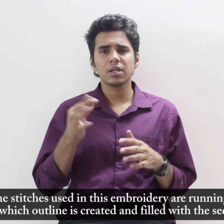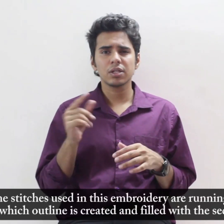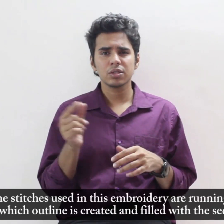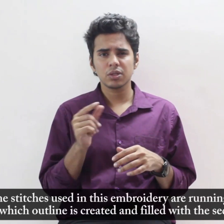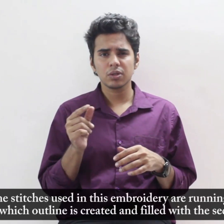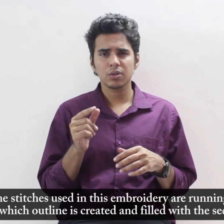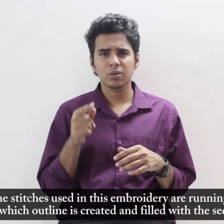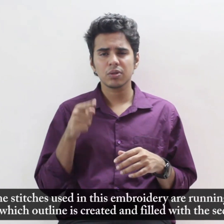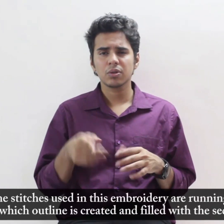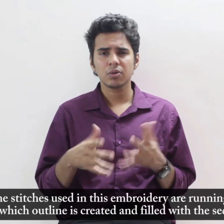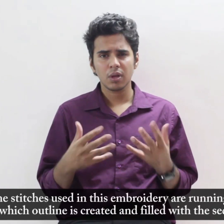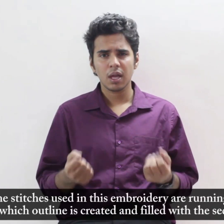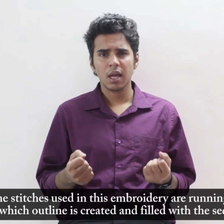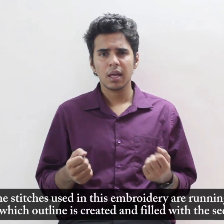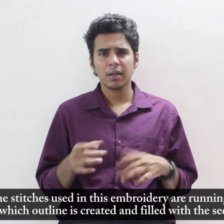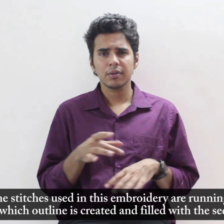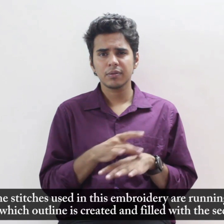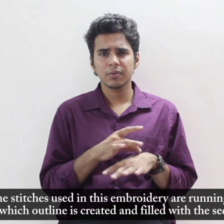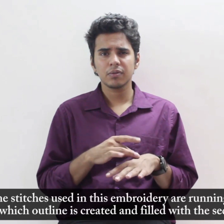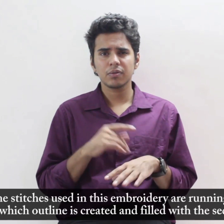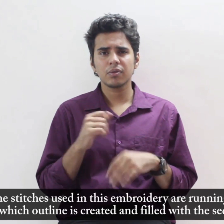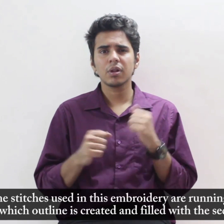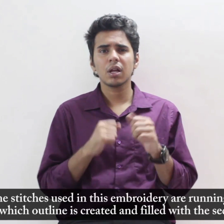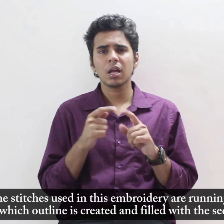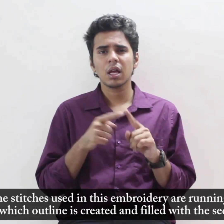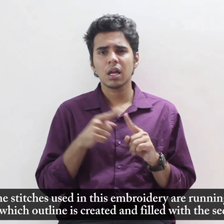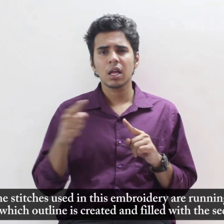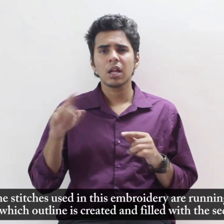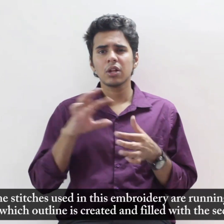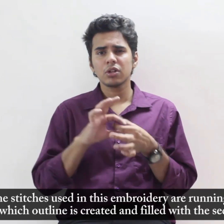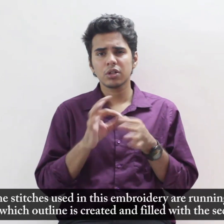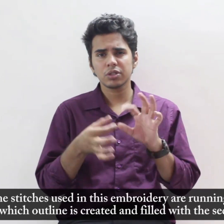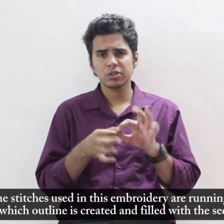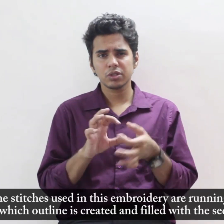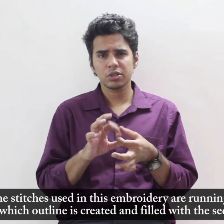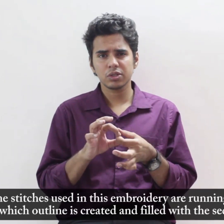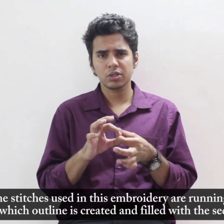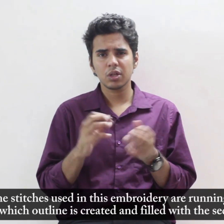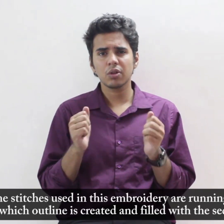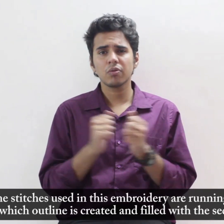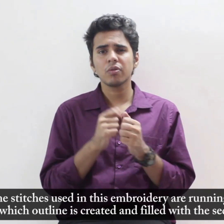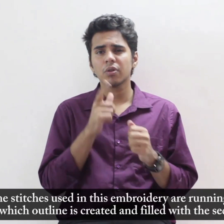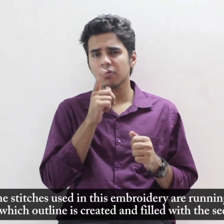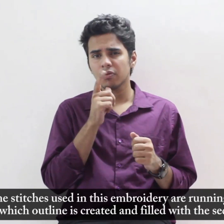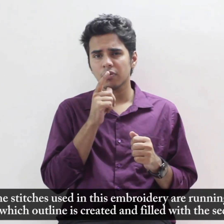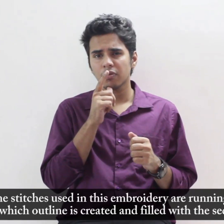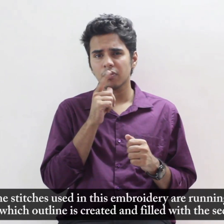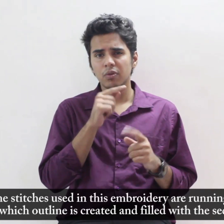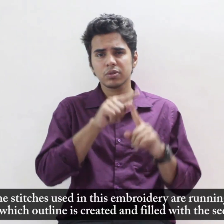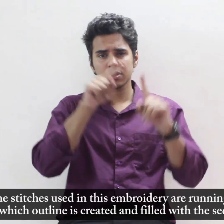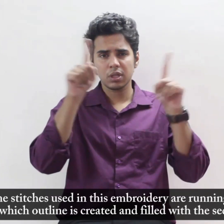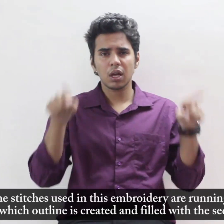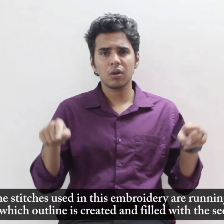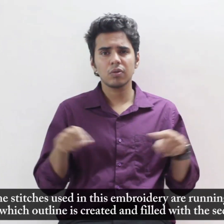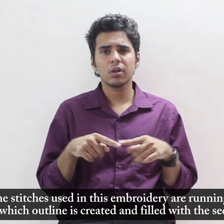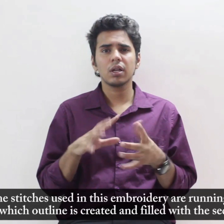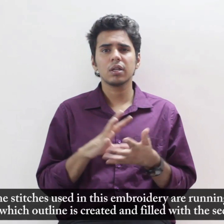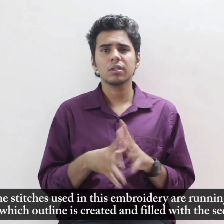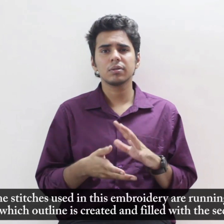The stitches used in this embroidery are running and chain with which outline is created and filled with the